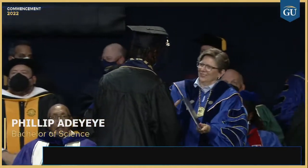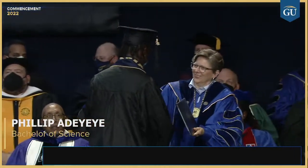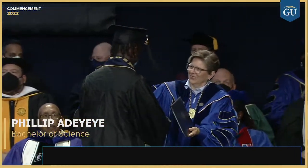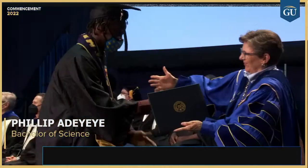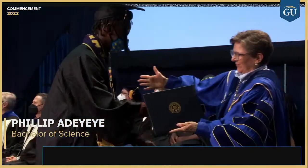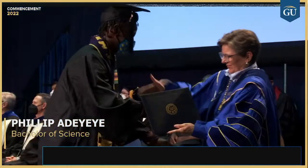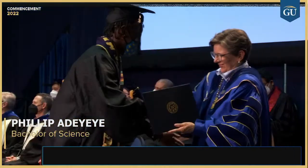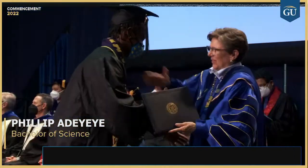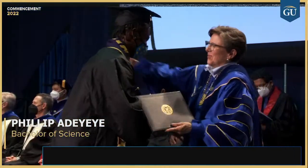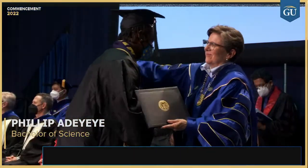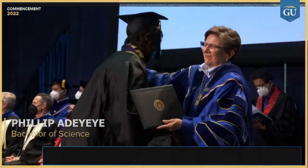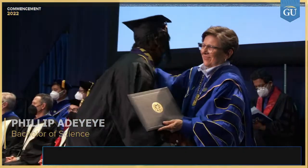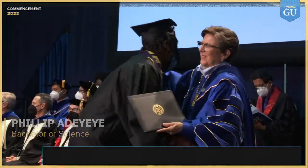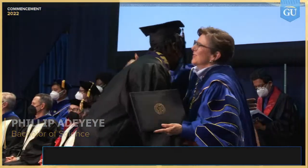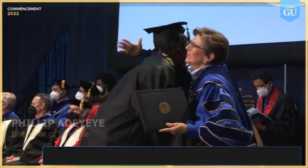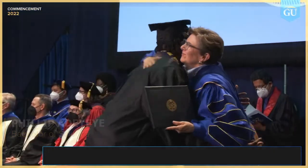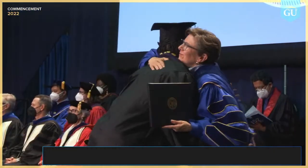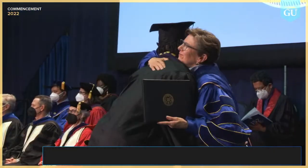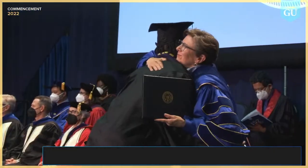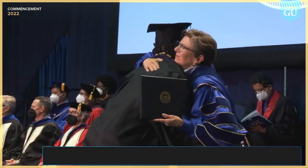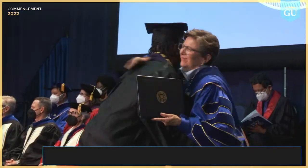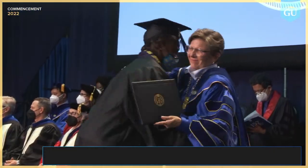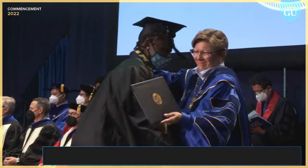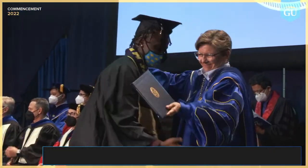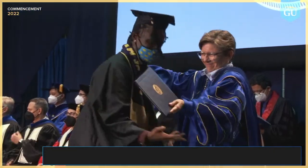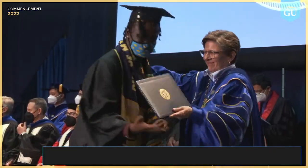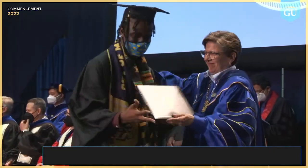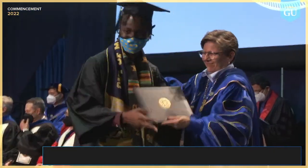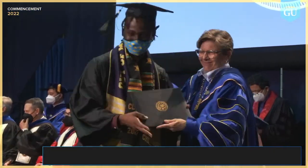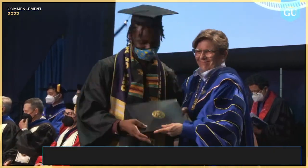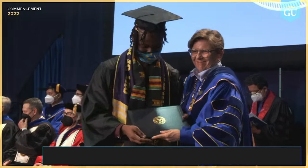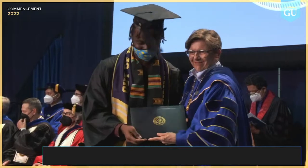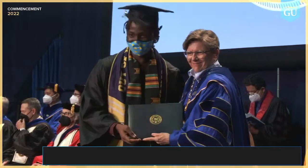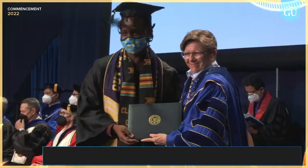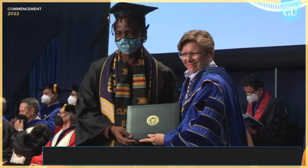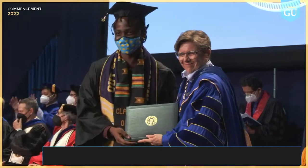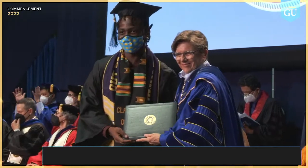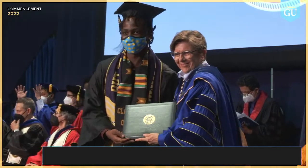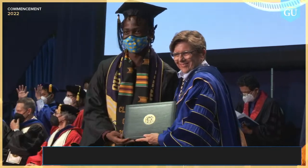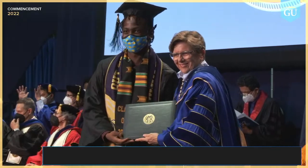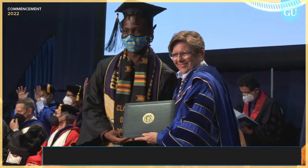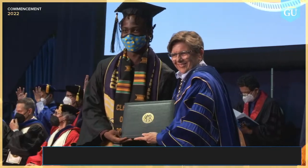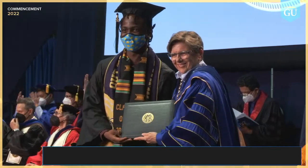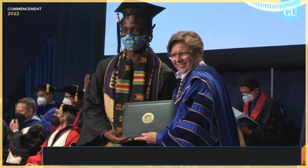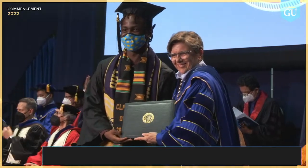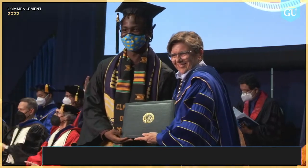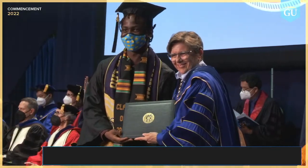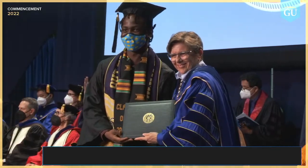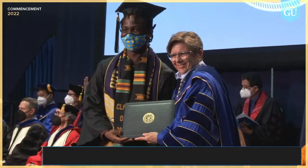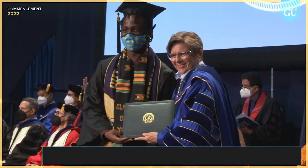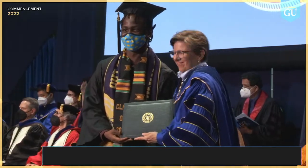Moza Al Makbali, Bachelor of Arts, magna cum laude.